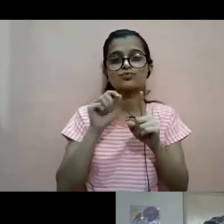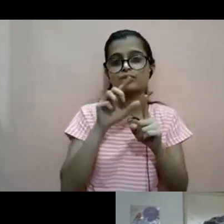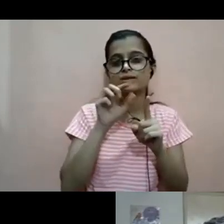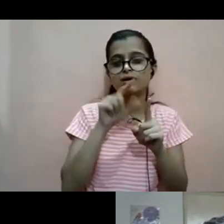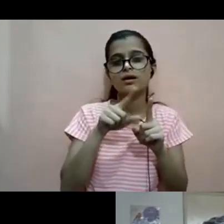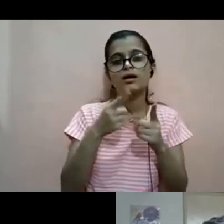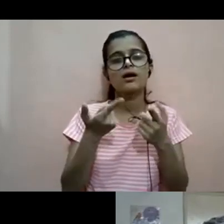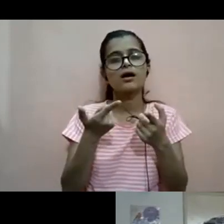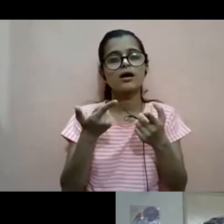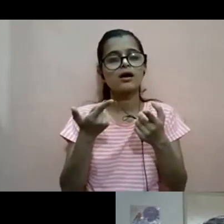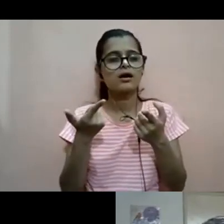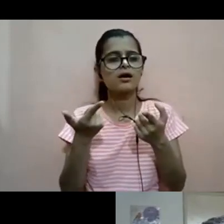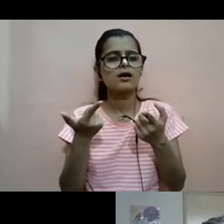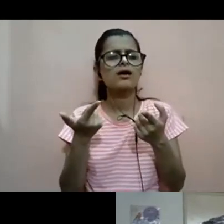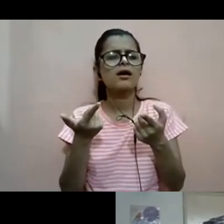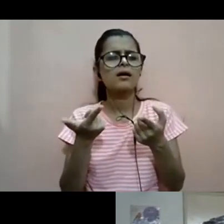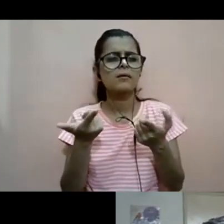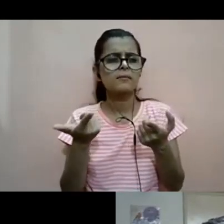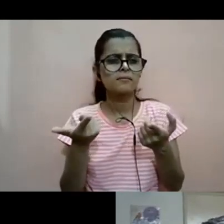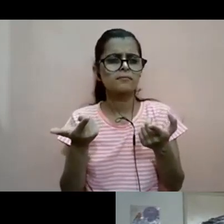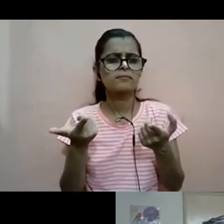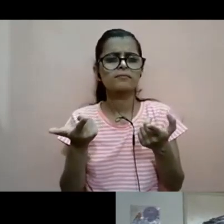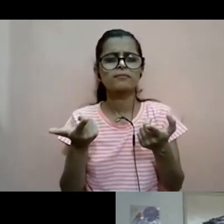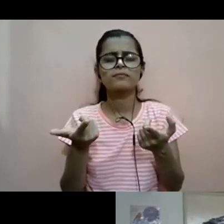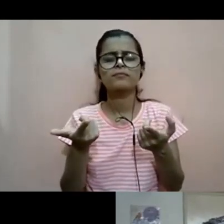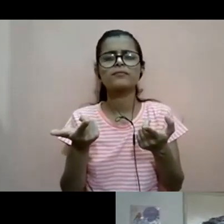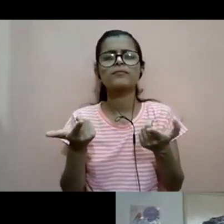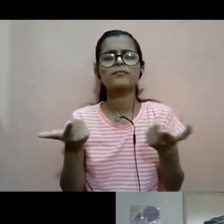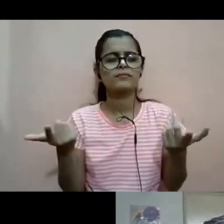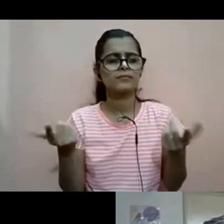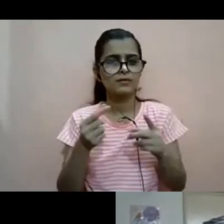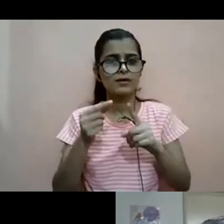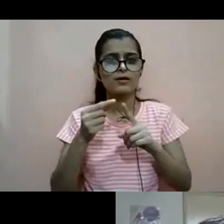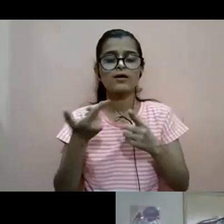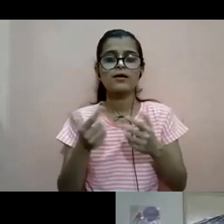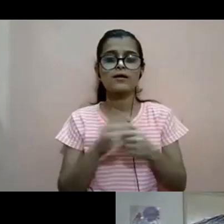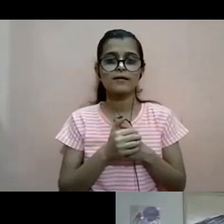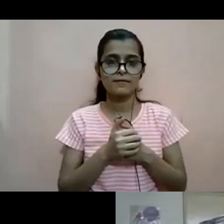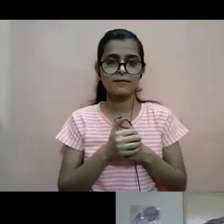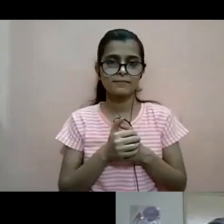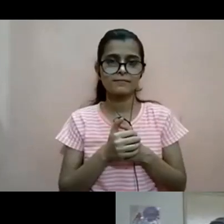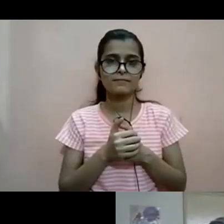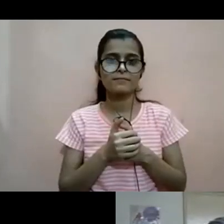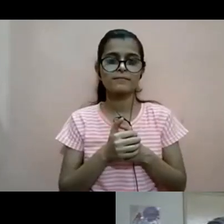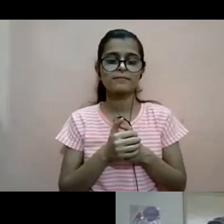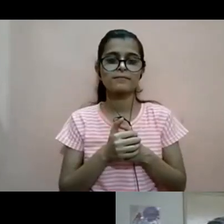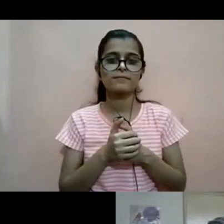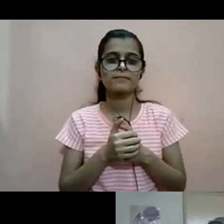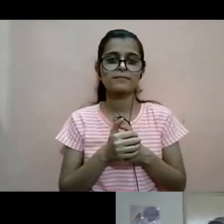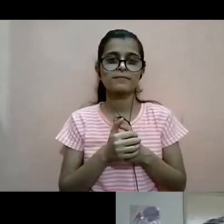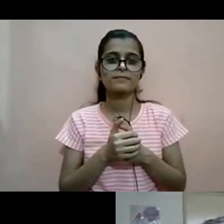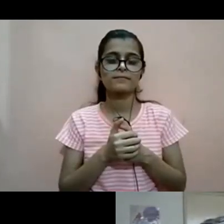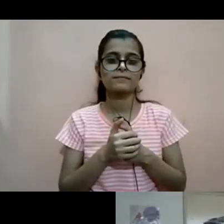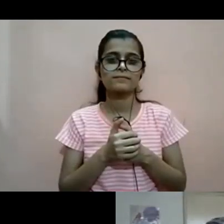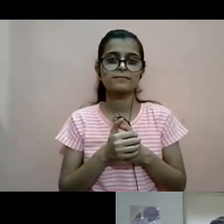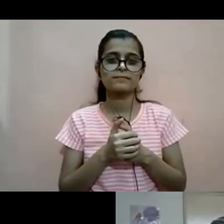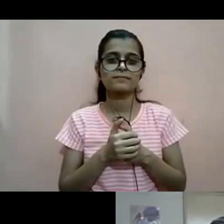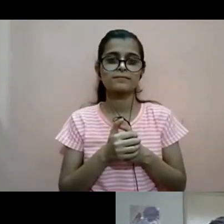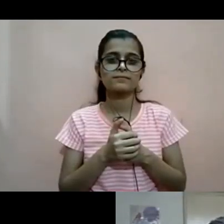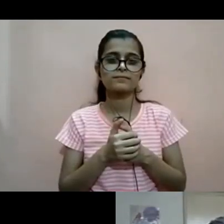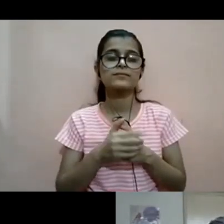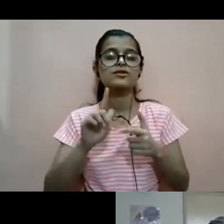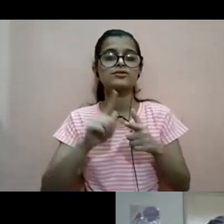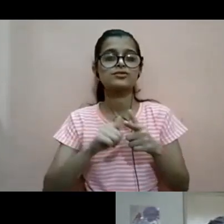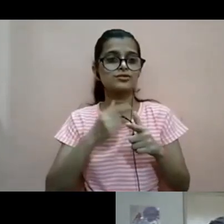likes, Botox, Apple's latest, BMWs, lip fillers, gym